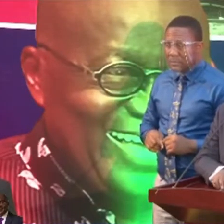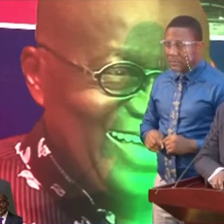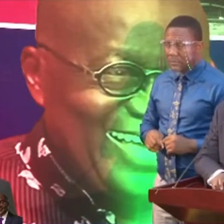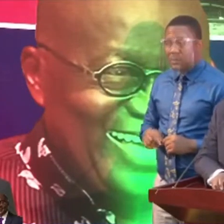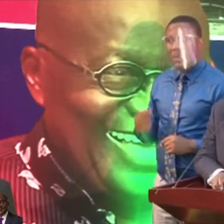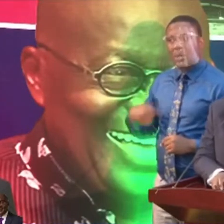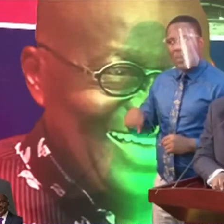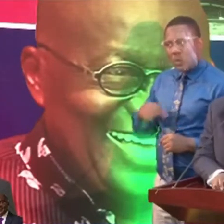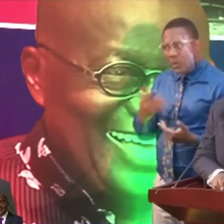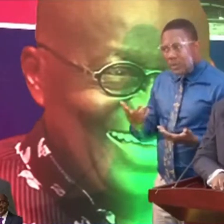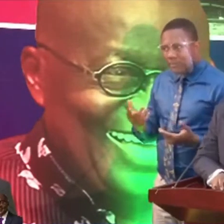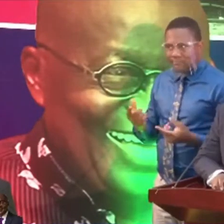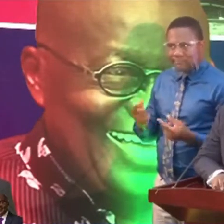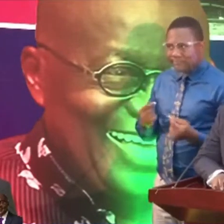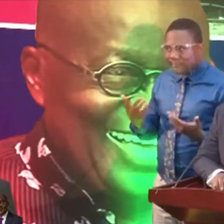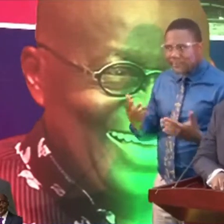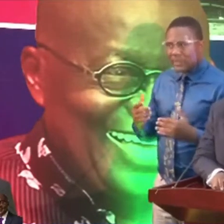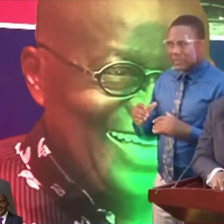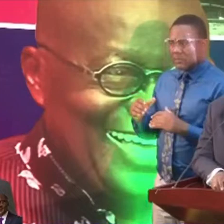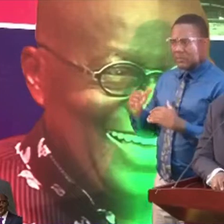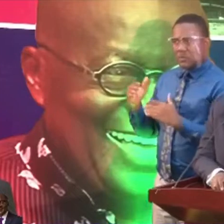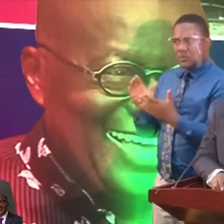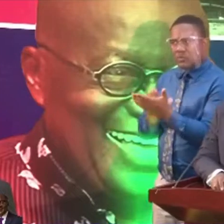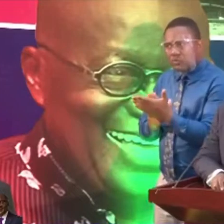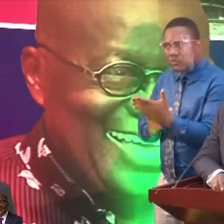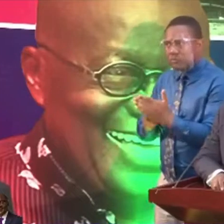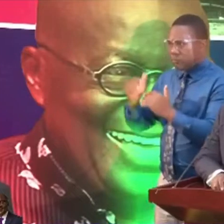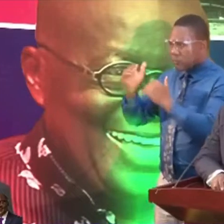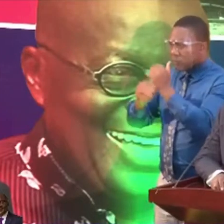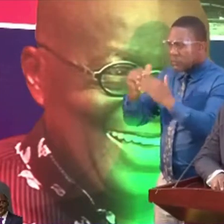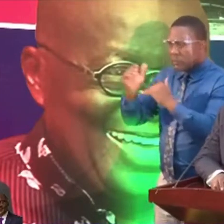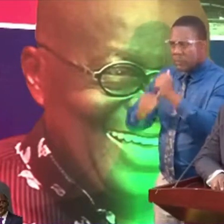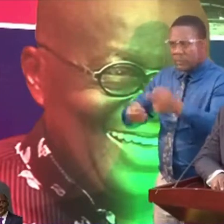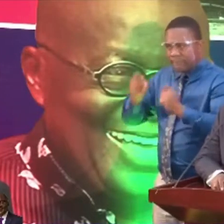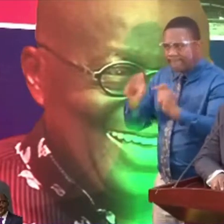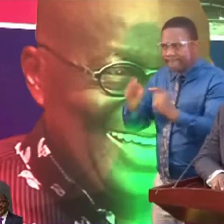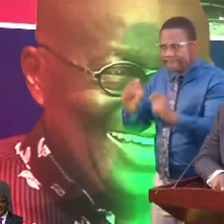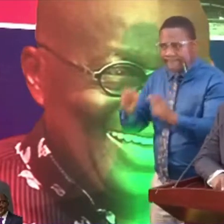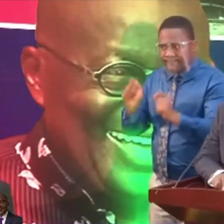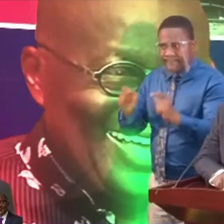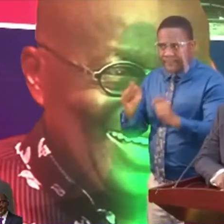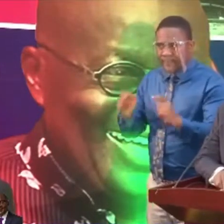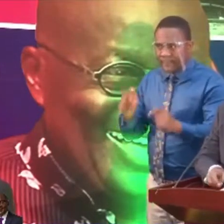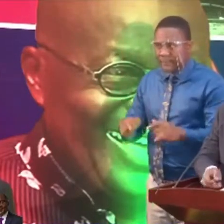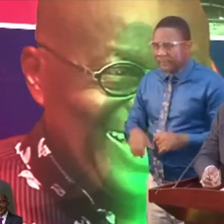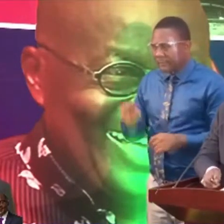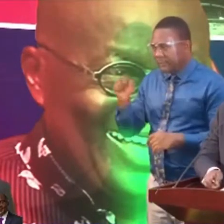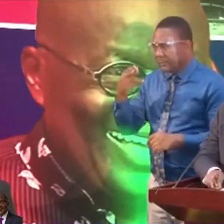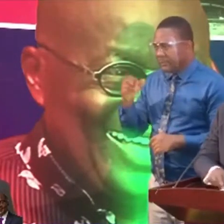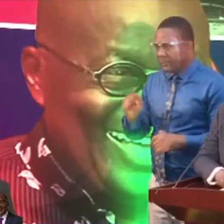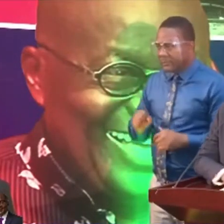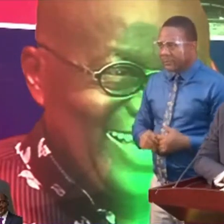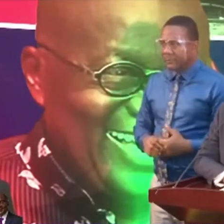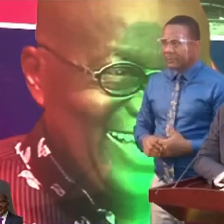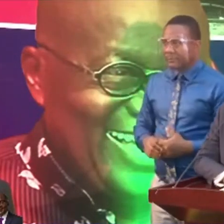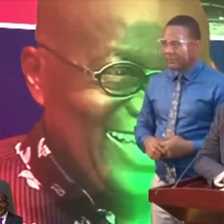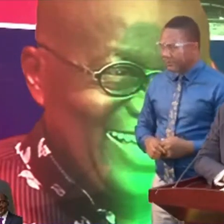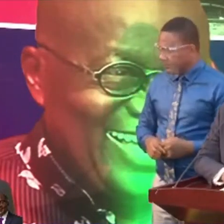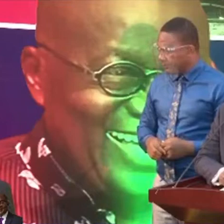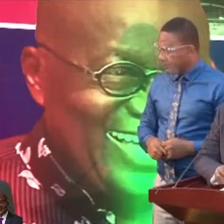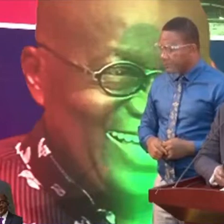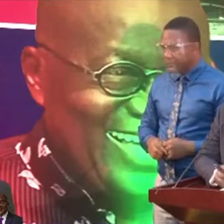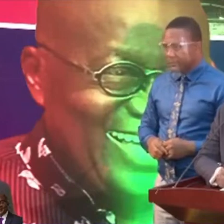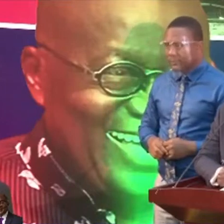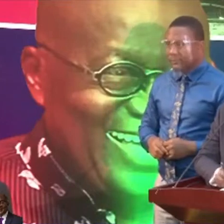very quickly with the construction of a lot of infrastructure in the senior high schools. Again, there was a